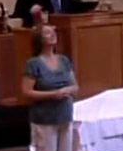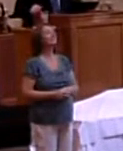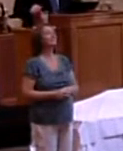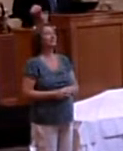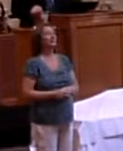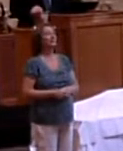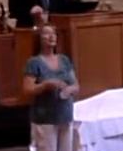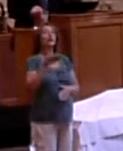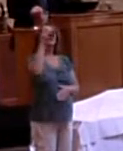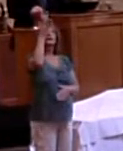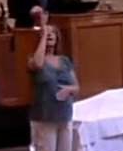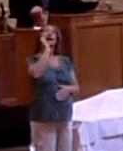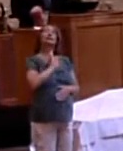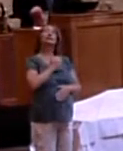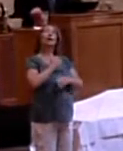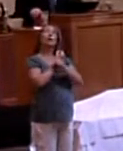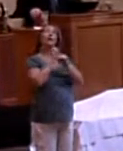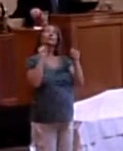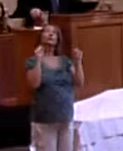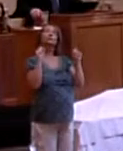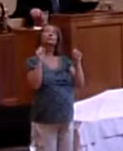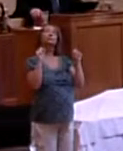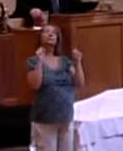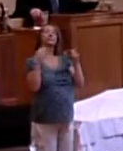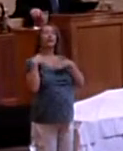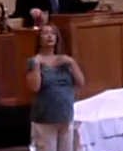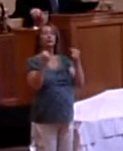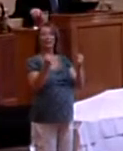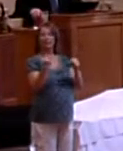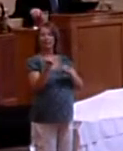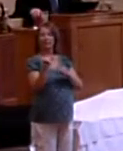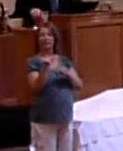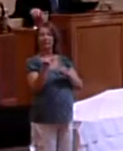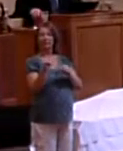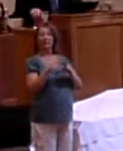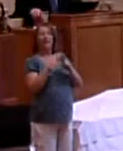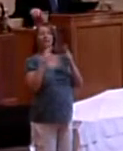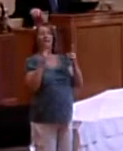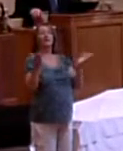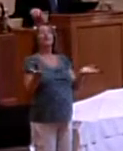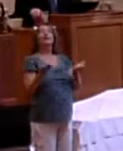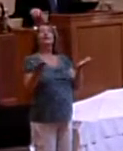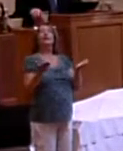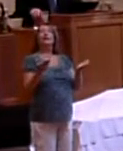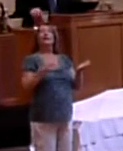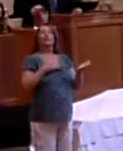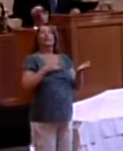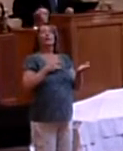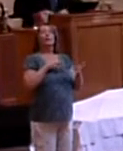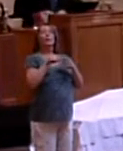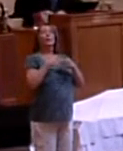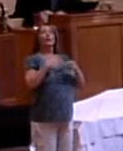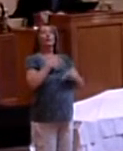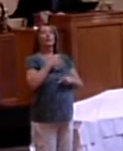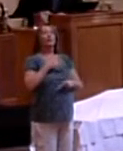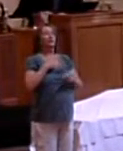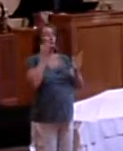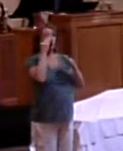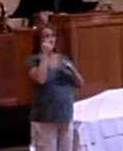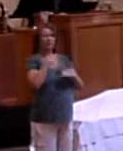God is our refuge and strength, a very present help in times of trouble. Therefore, we will not